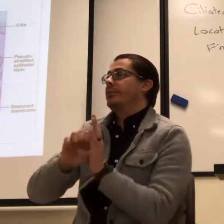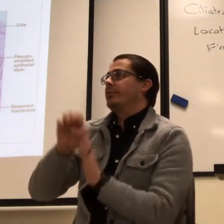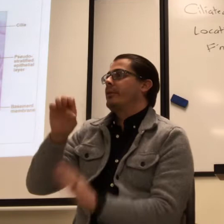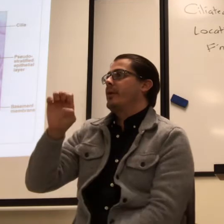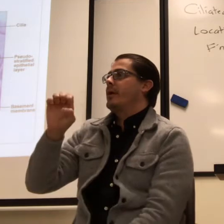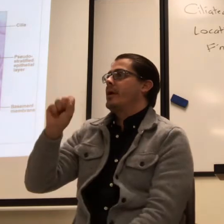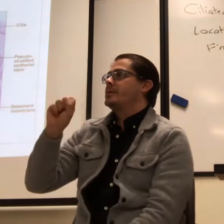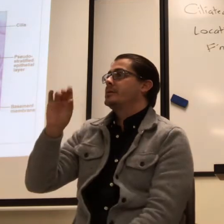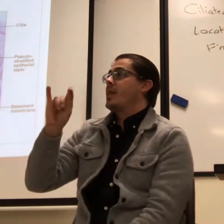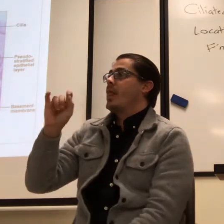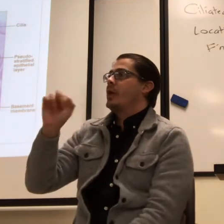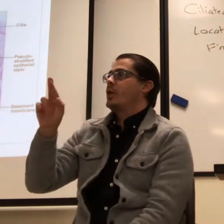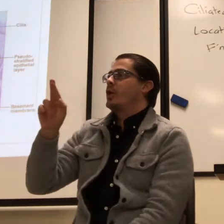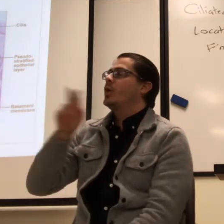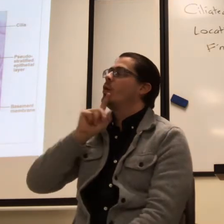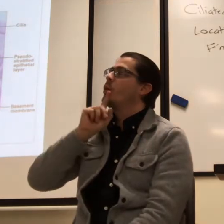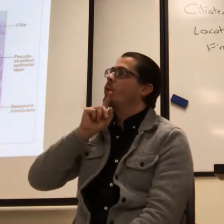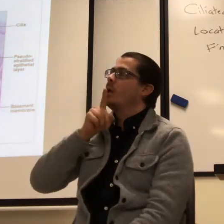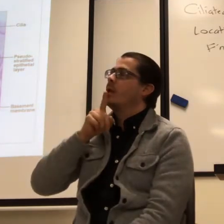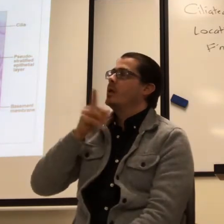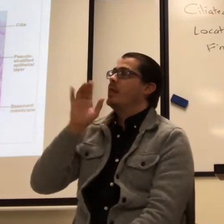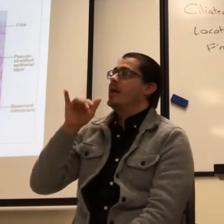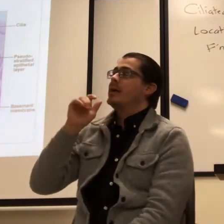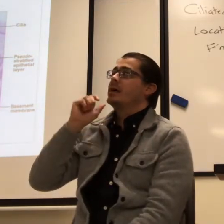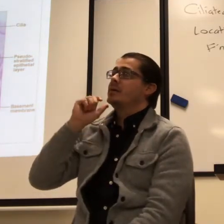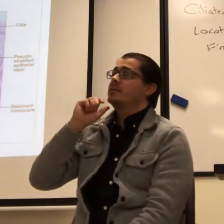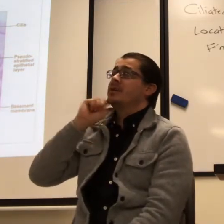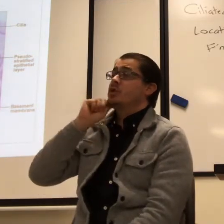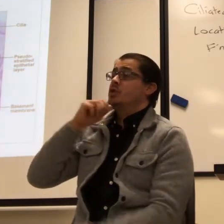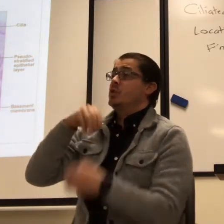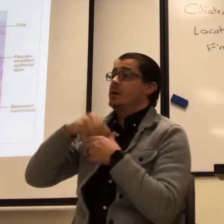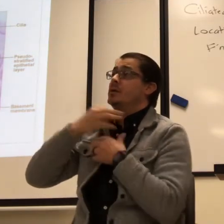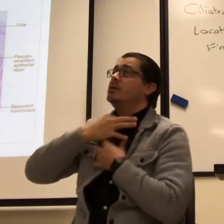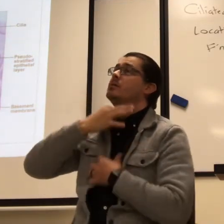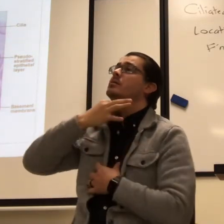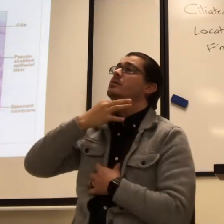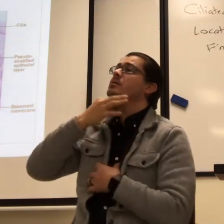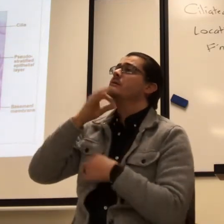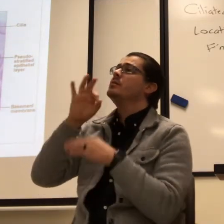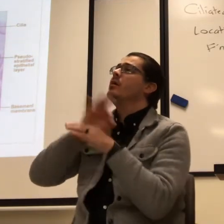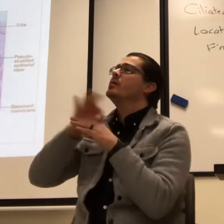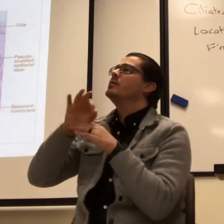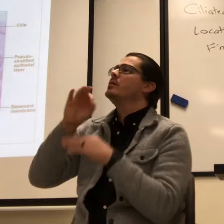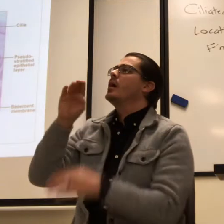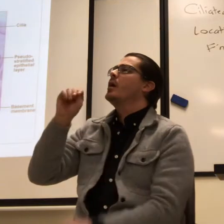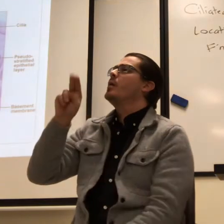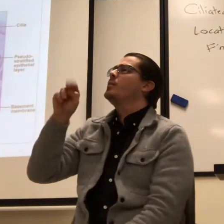Because essentially, this tissue in the trachea functions as a mucous membrane.